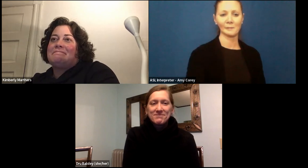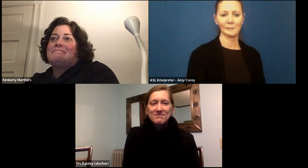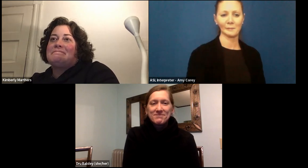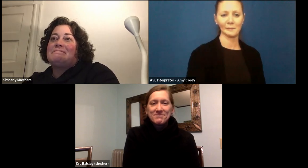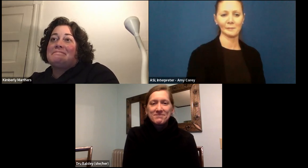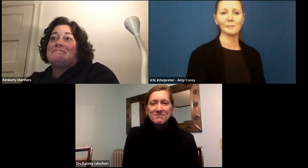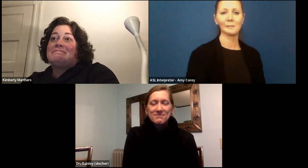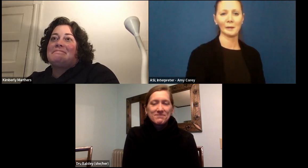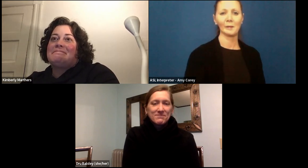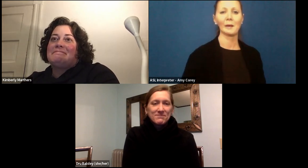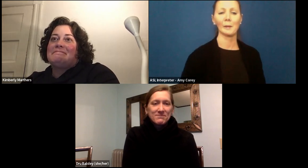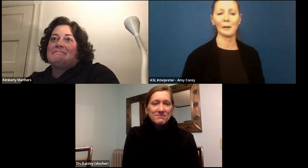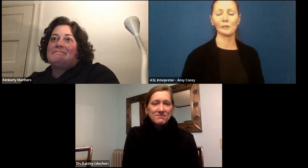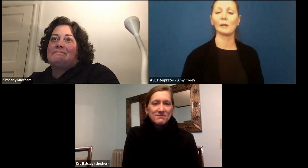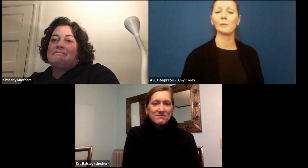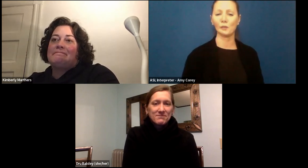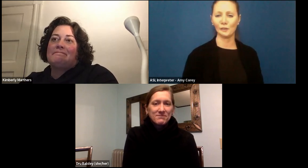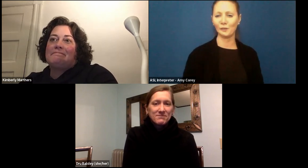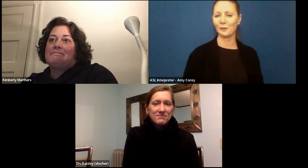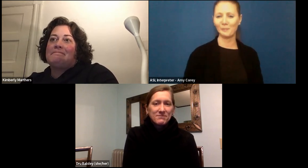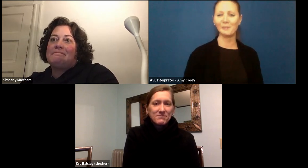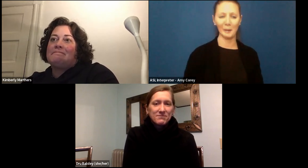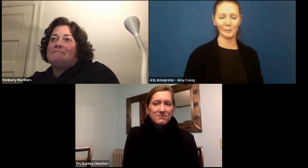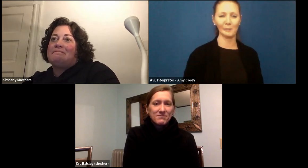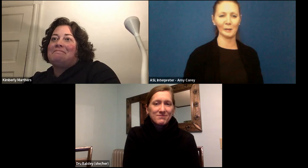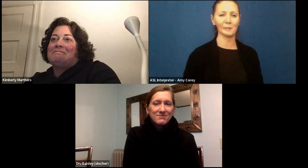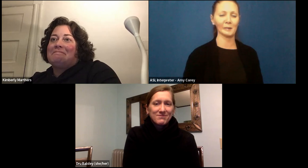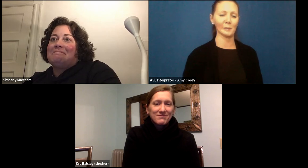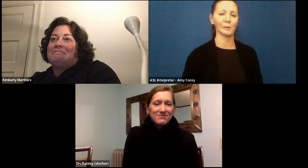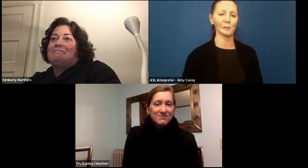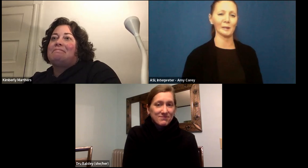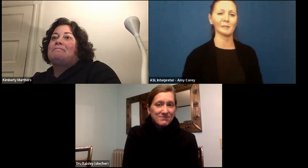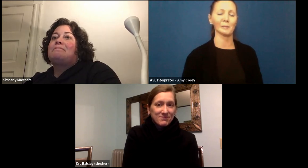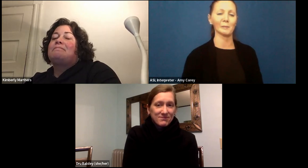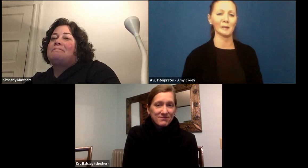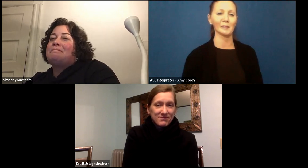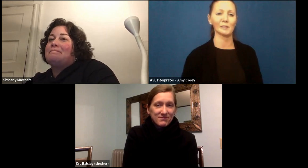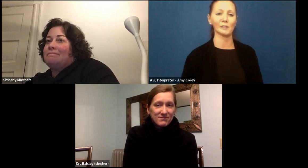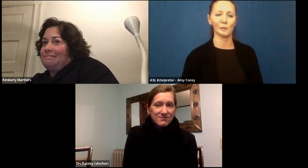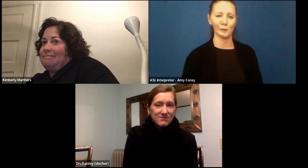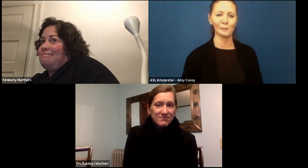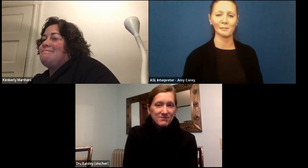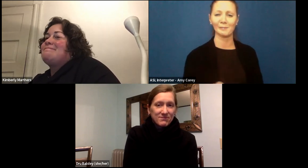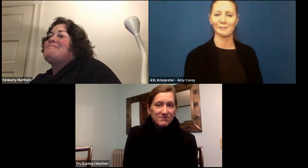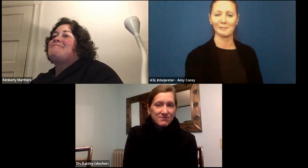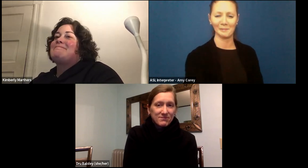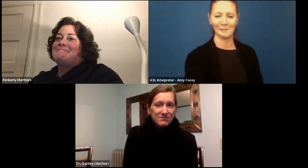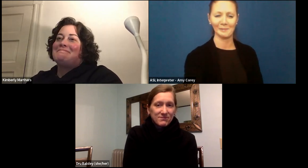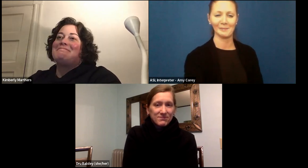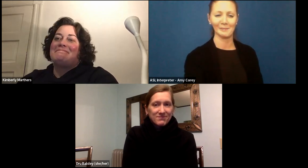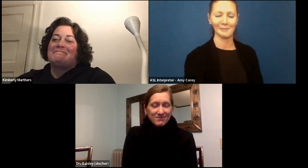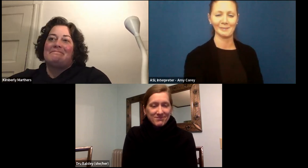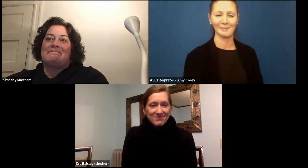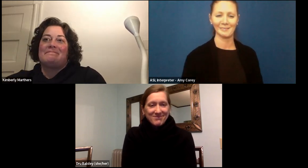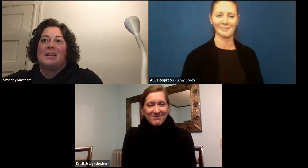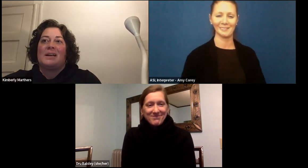Um, I apologize. I motion to not accept those meetings minutes. This is Drew.